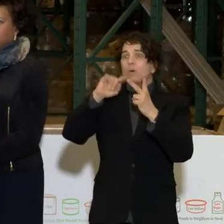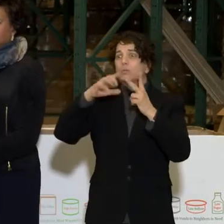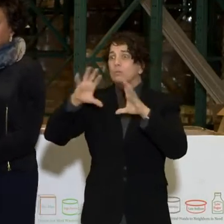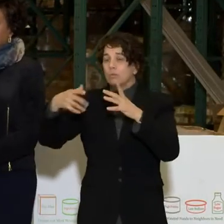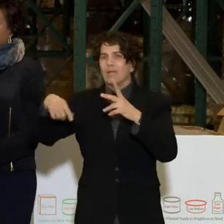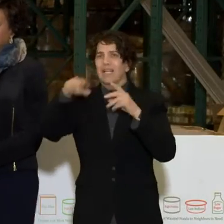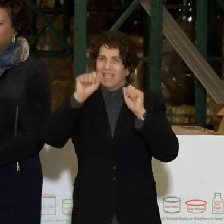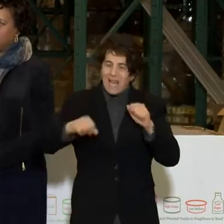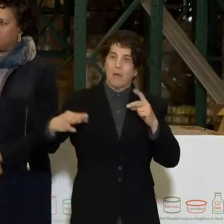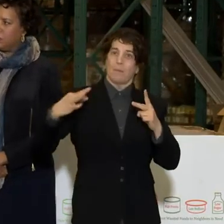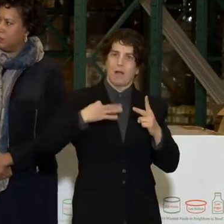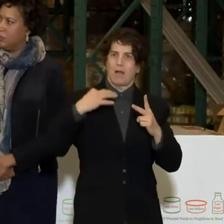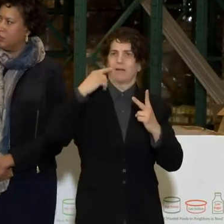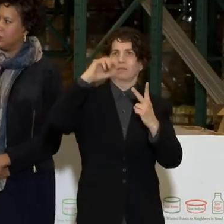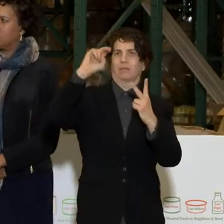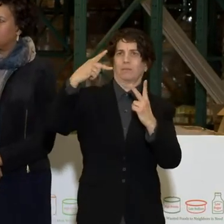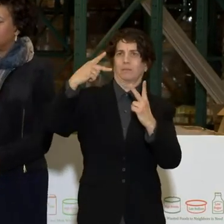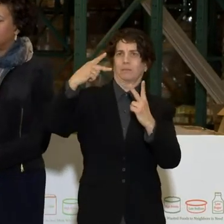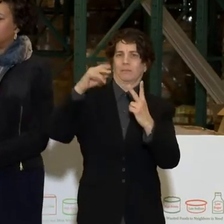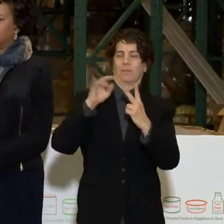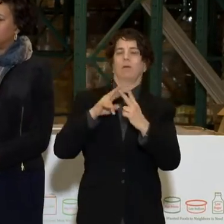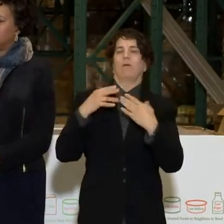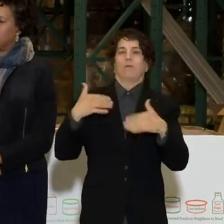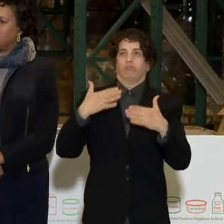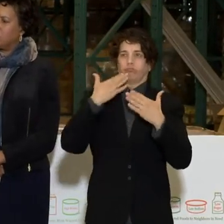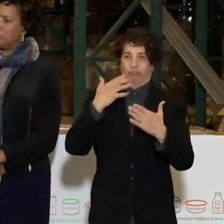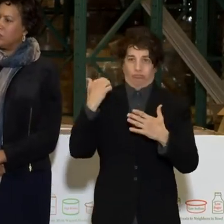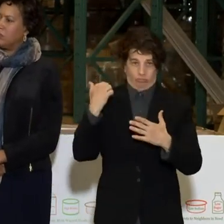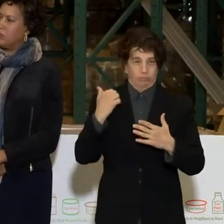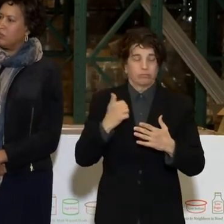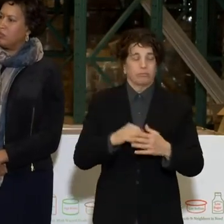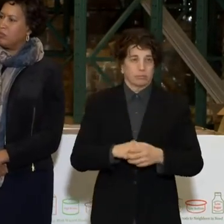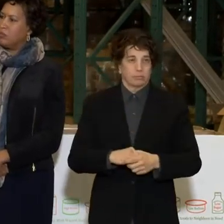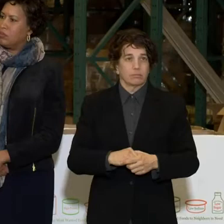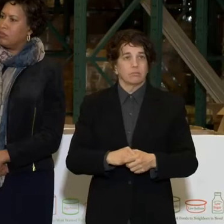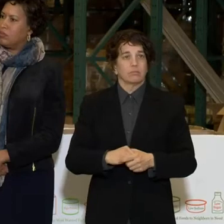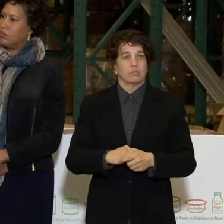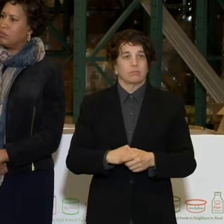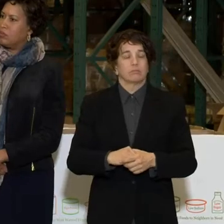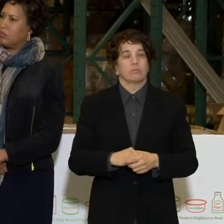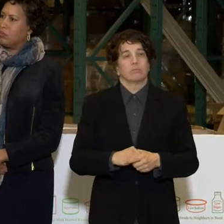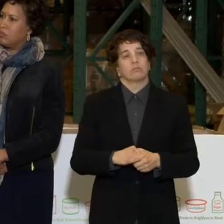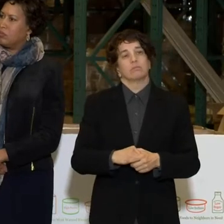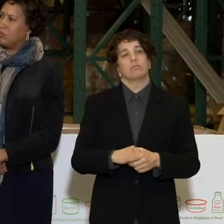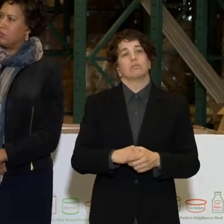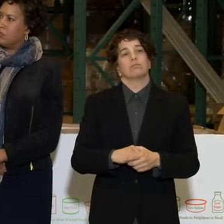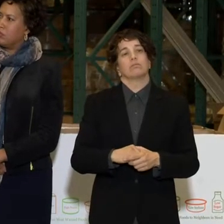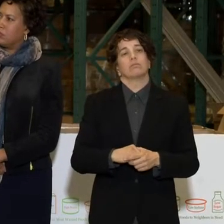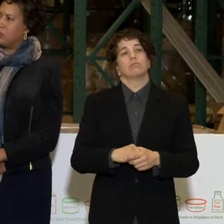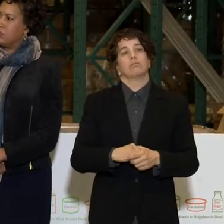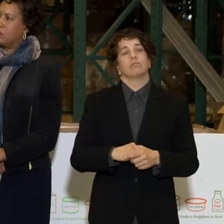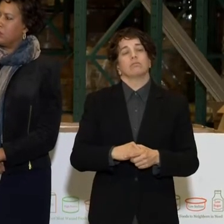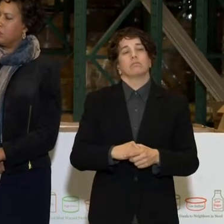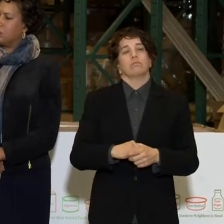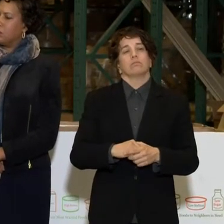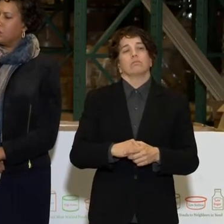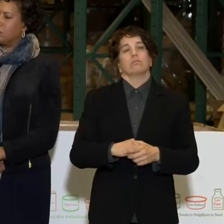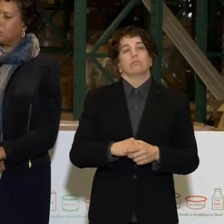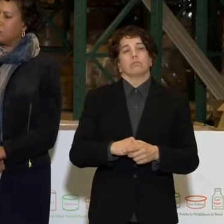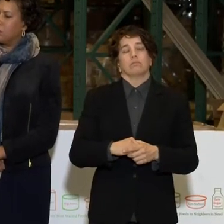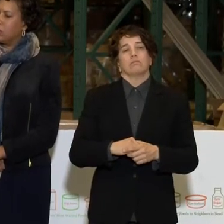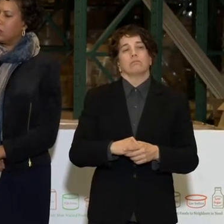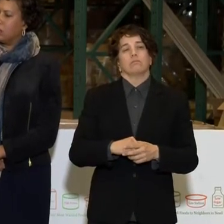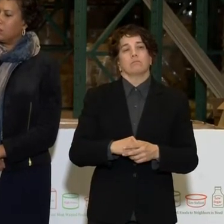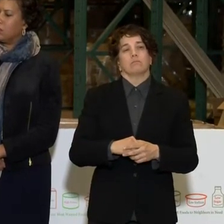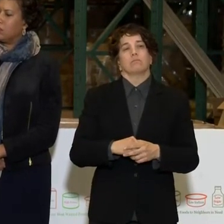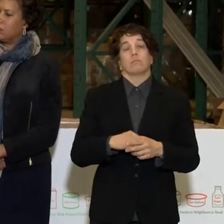and ensuring that SNAP families don't hurt as much as they potentially could in the month of February. So thank you to all